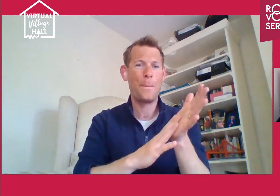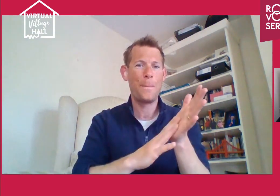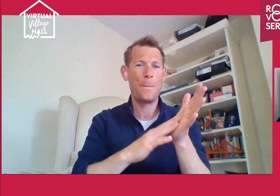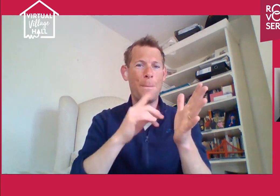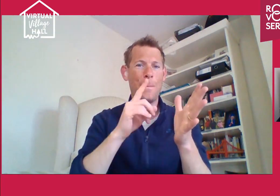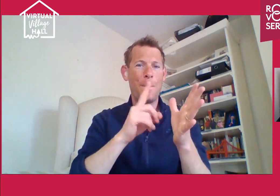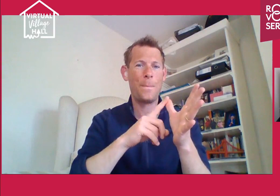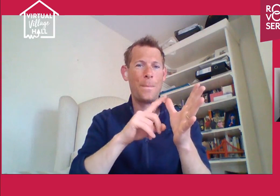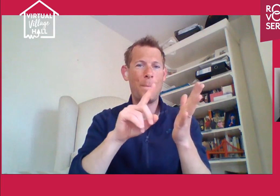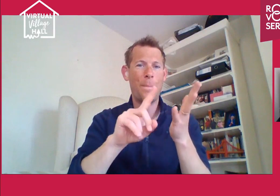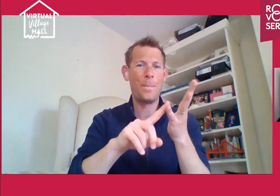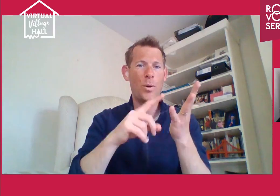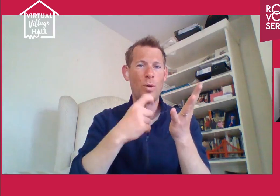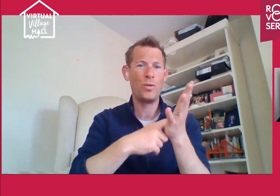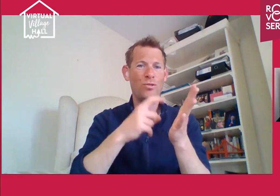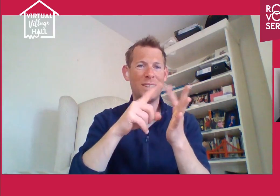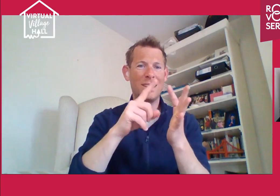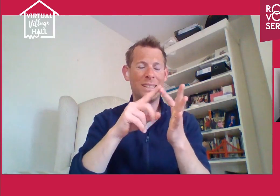Hi, Maureen.